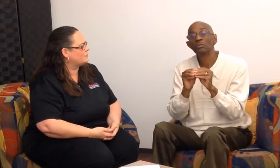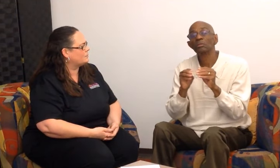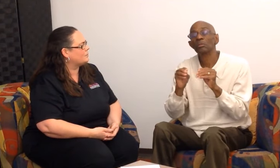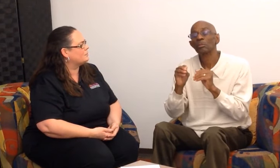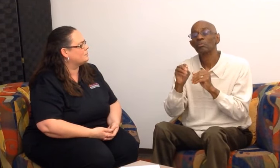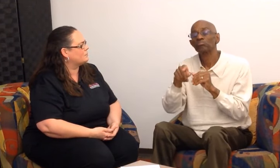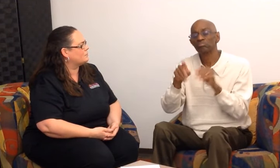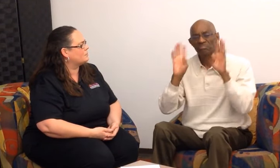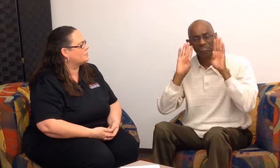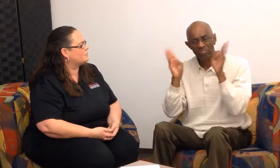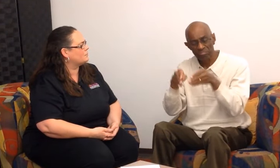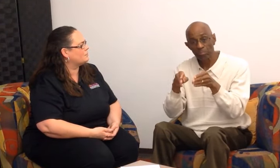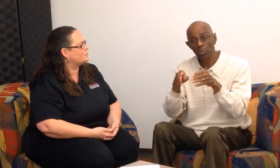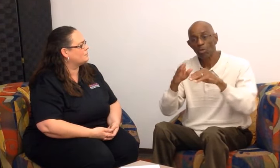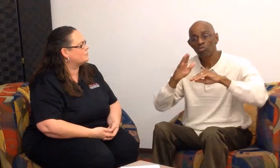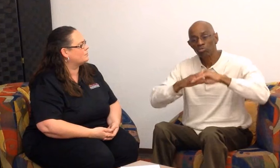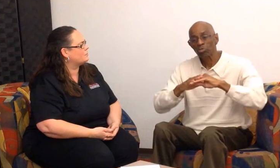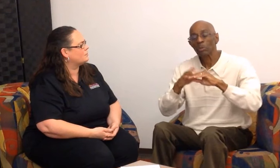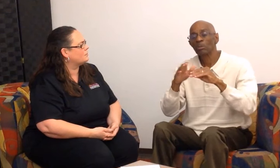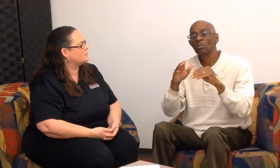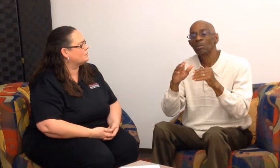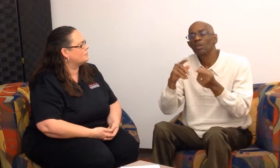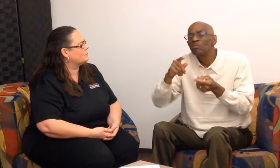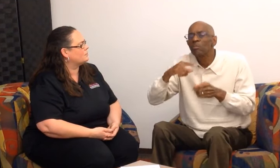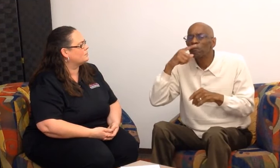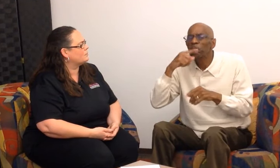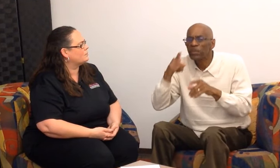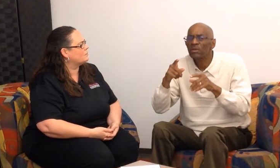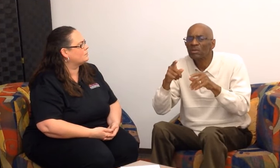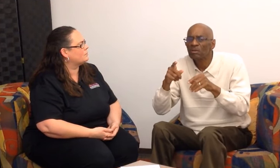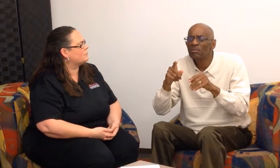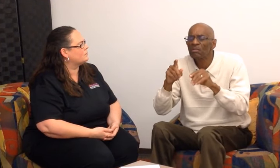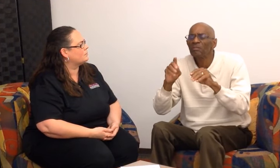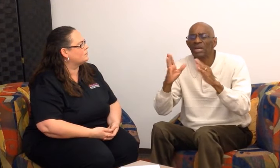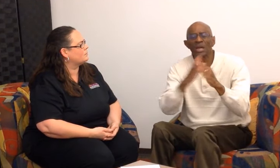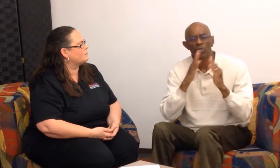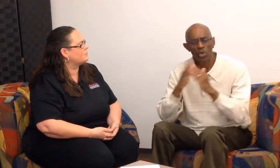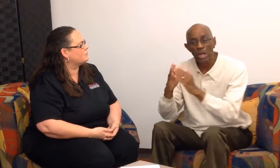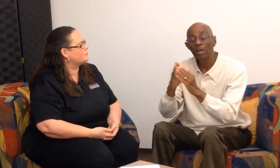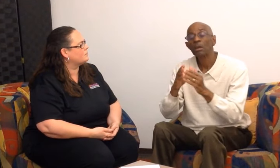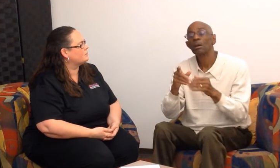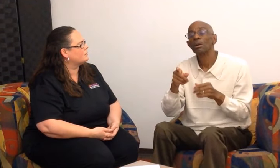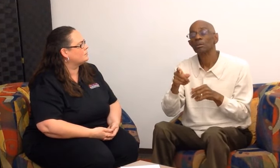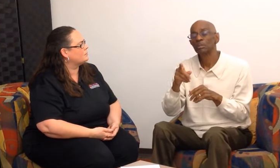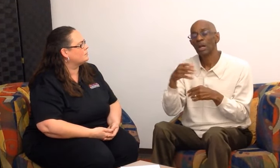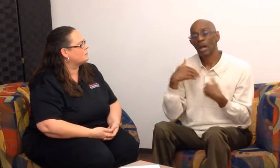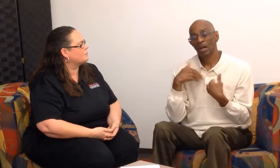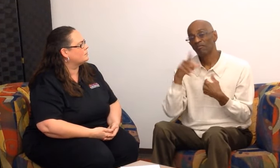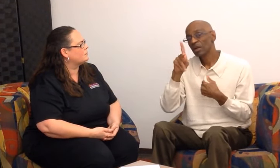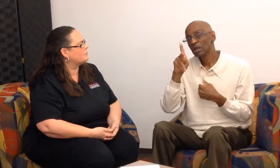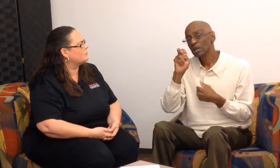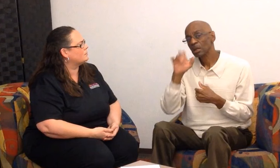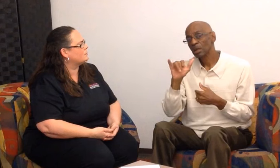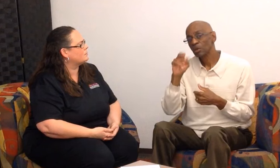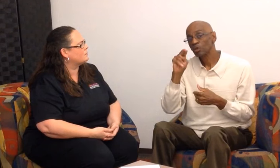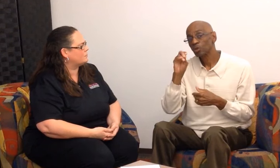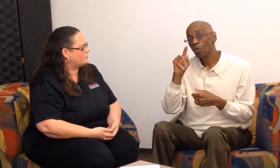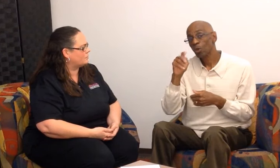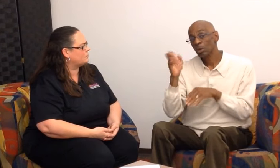Disabilities will have a keynote speaker, Talila Lewis, from H.E.D., or Helping Educate to